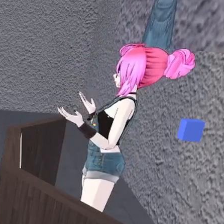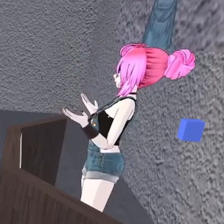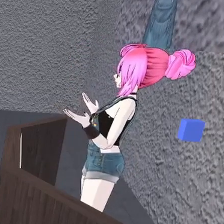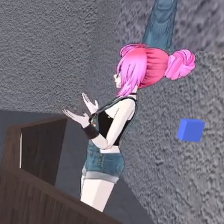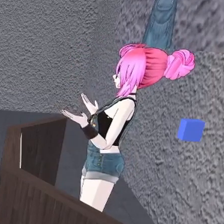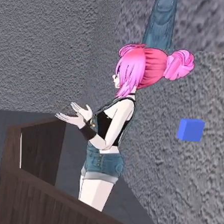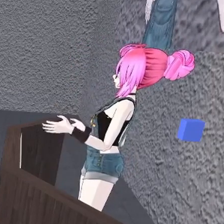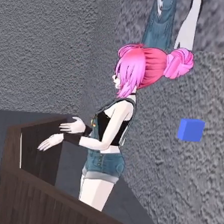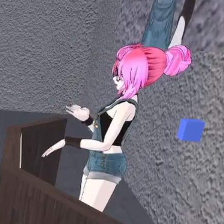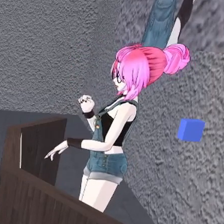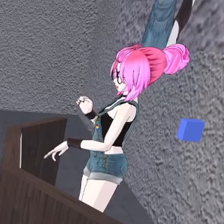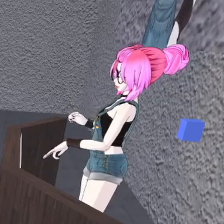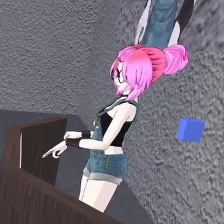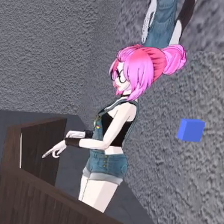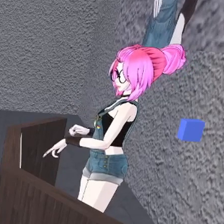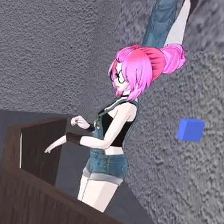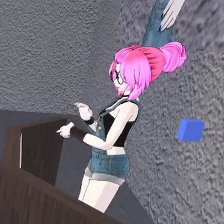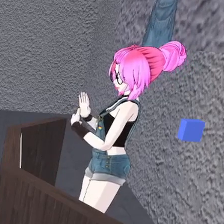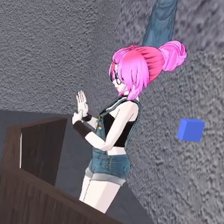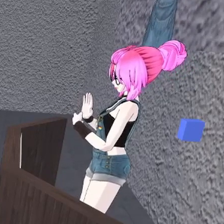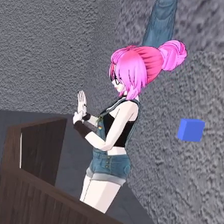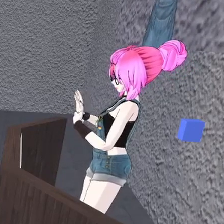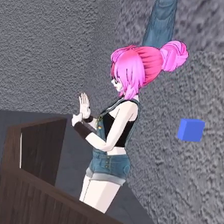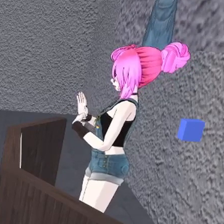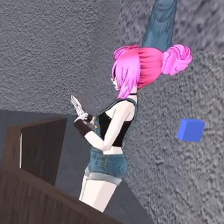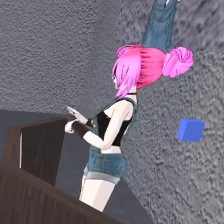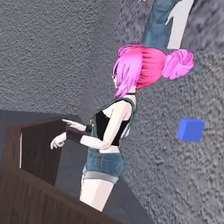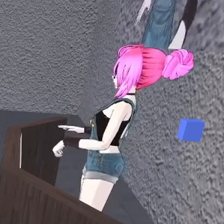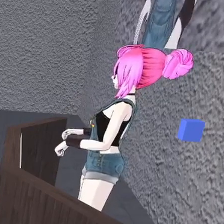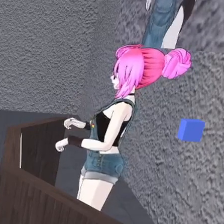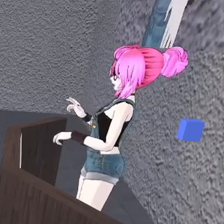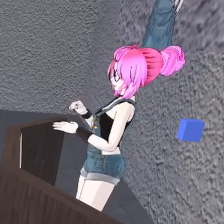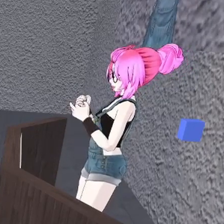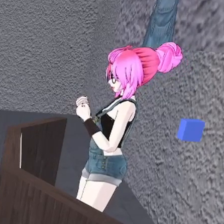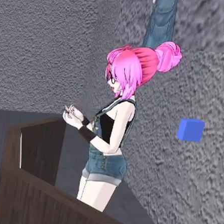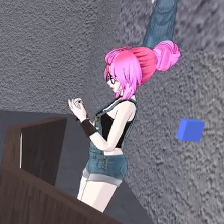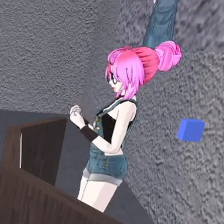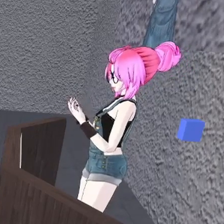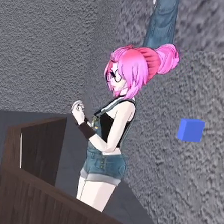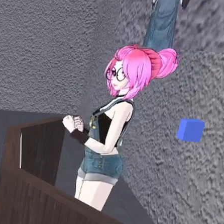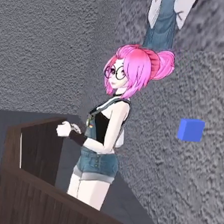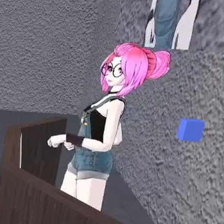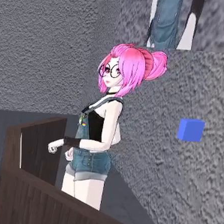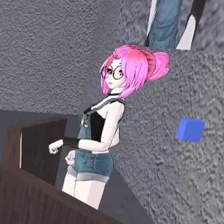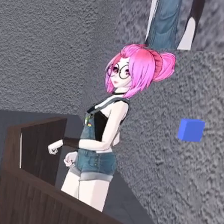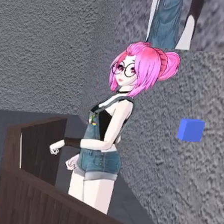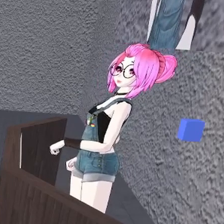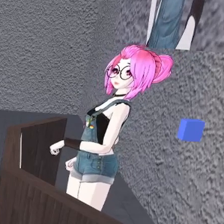I knew. Oh. Or tough, I should say. Stigma. You're right. Girls are soft. Actually, during the